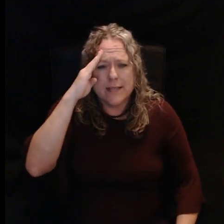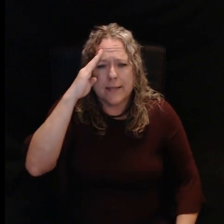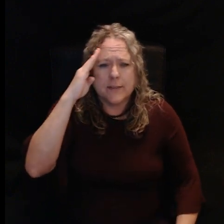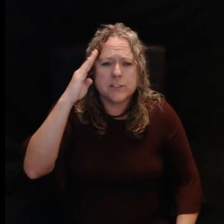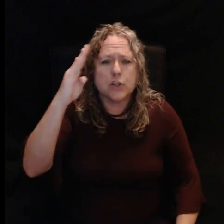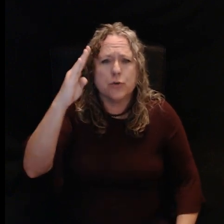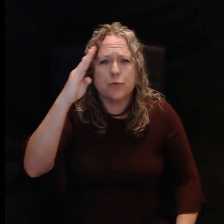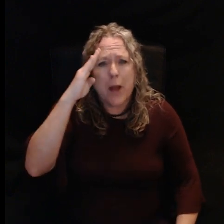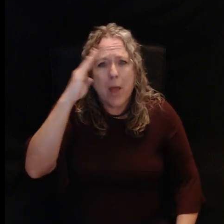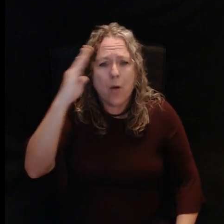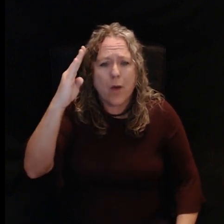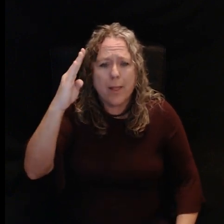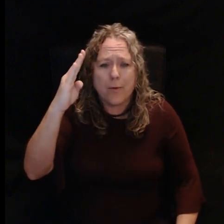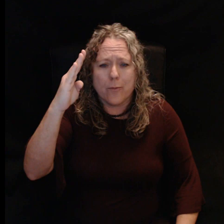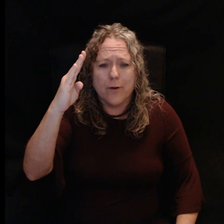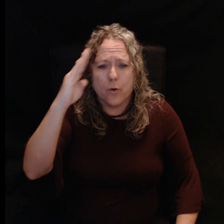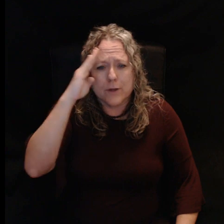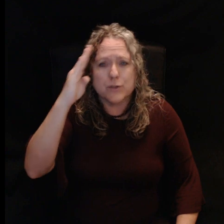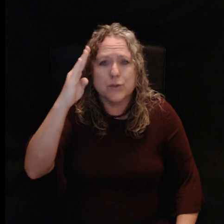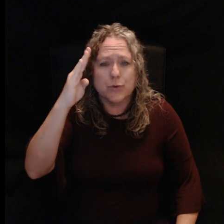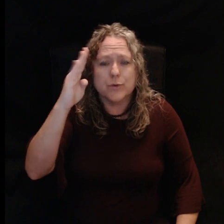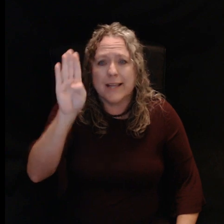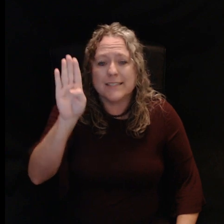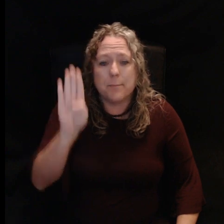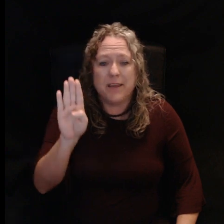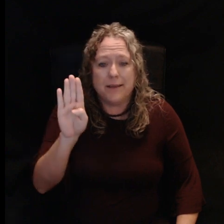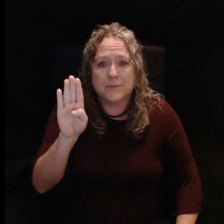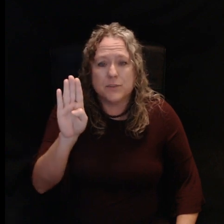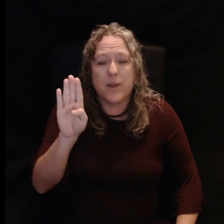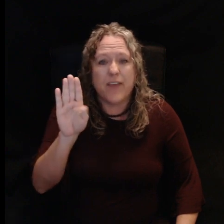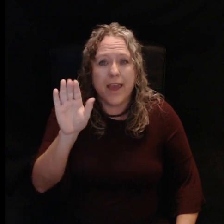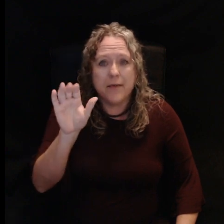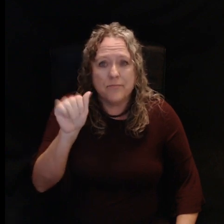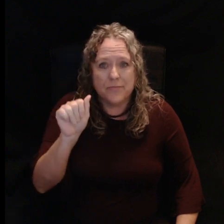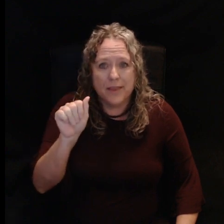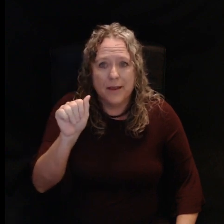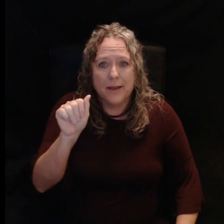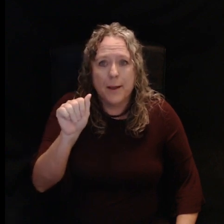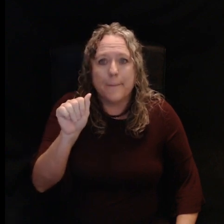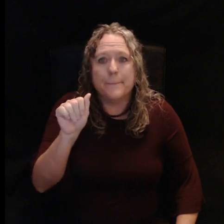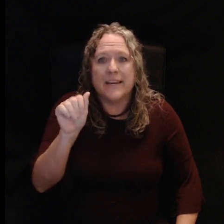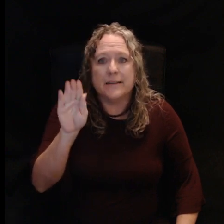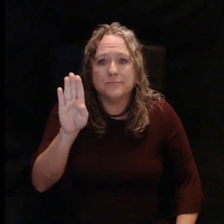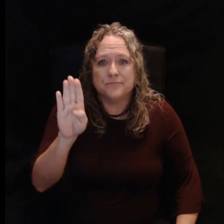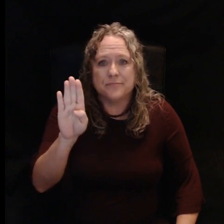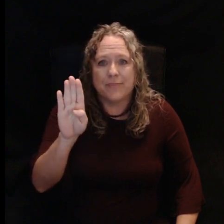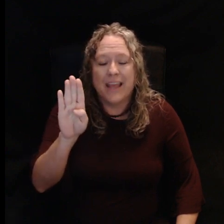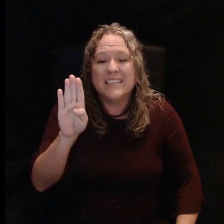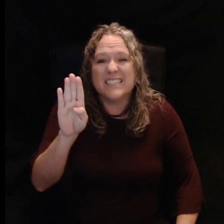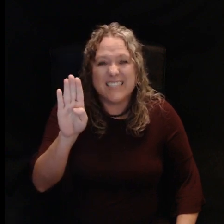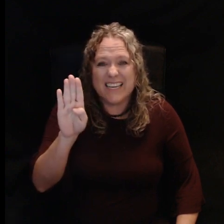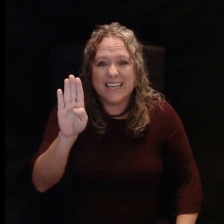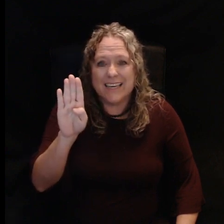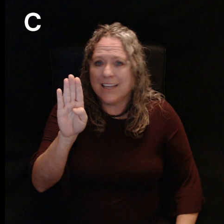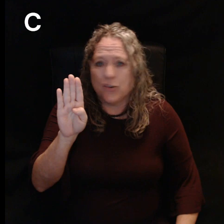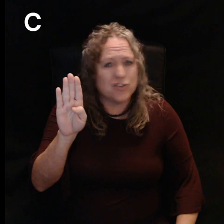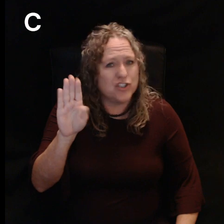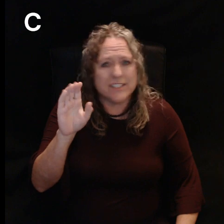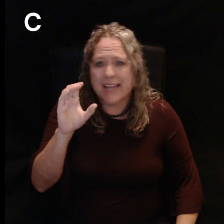the salute for hello, hello, or a salute. That's a B. So we have A, B. C looks just like a